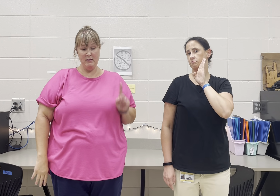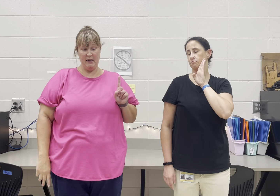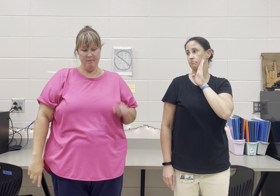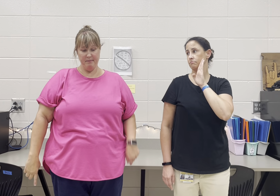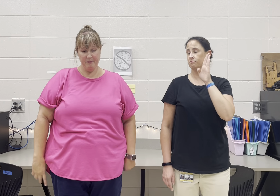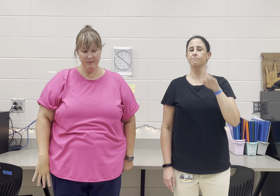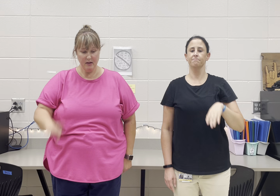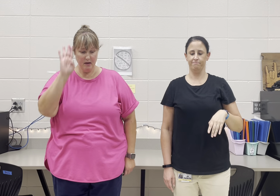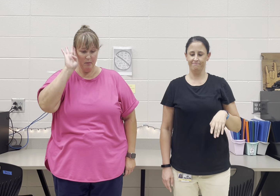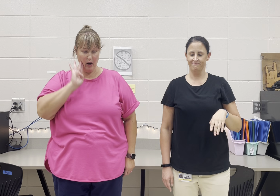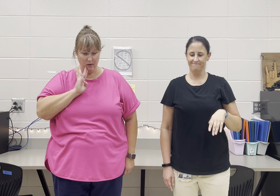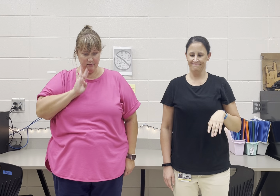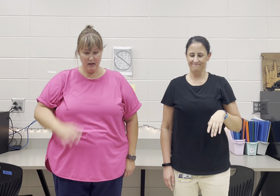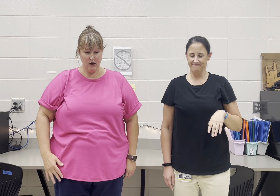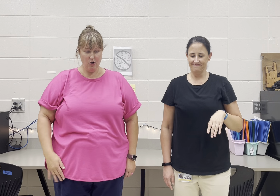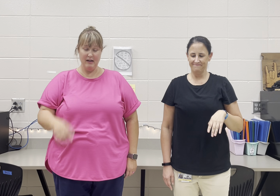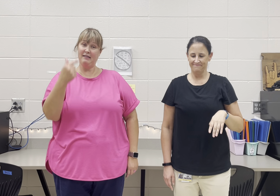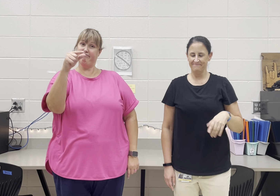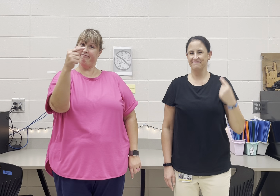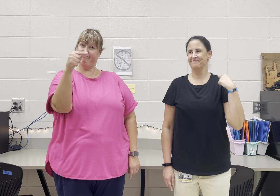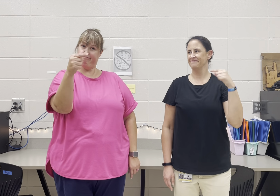time. Green.